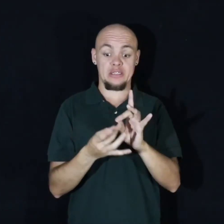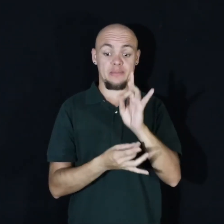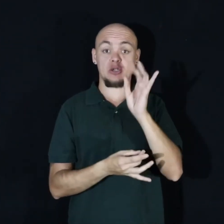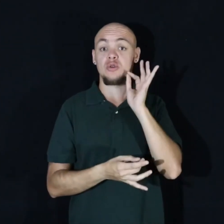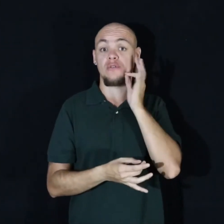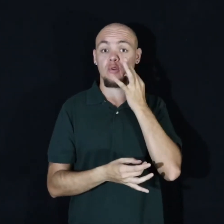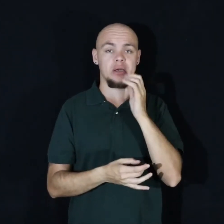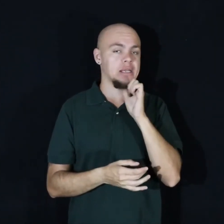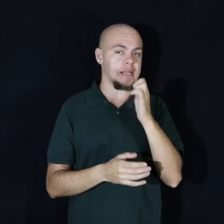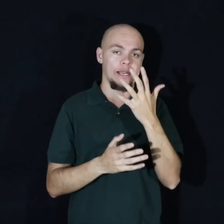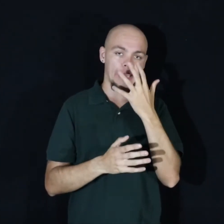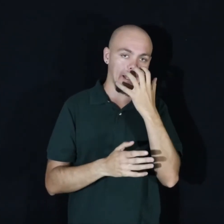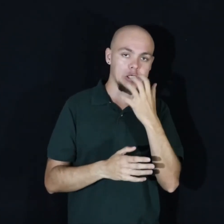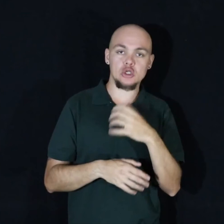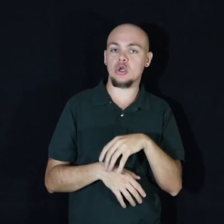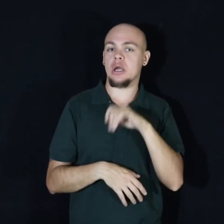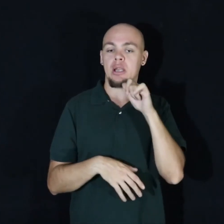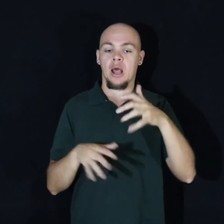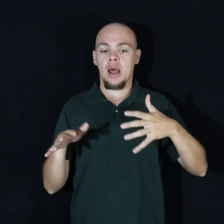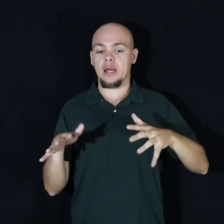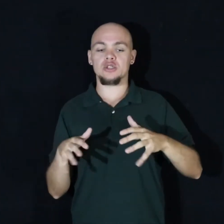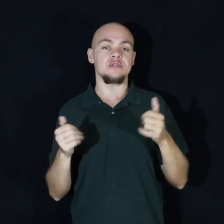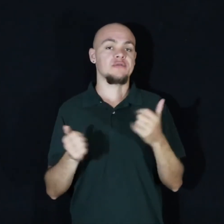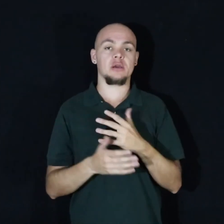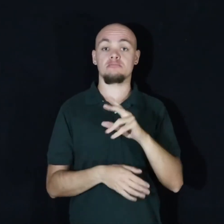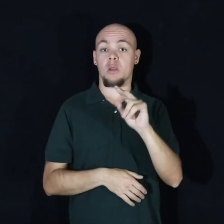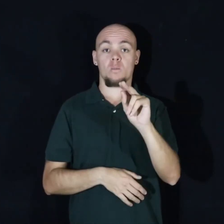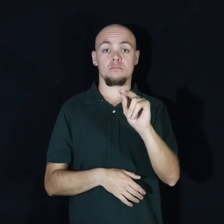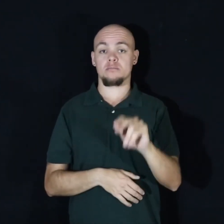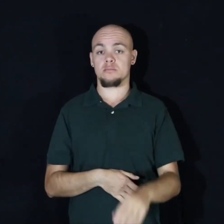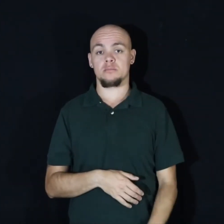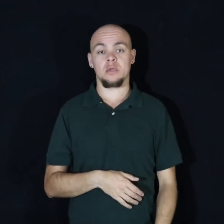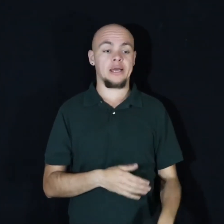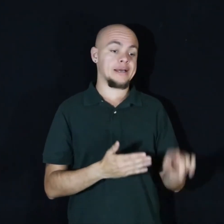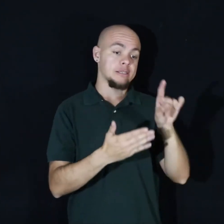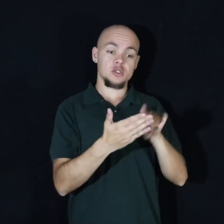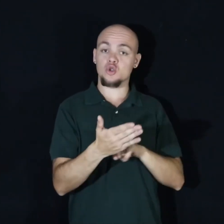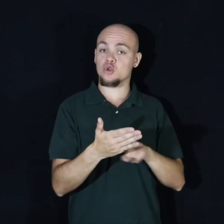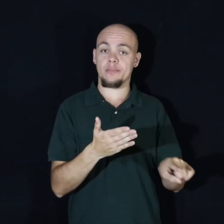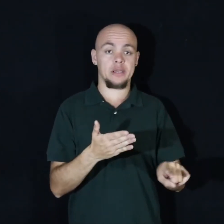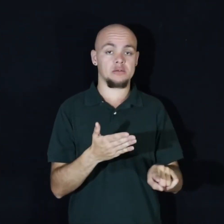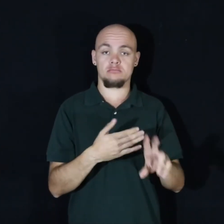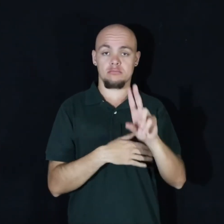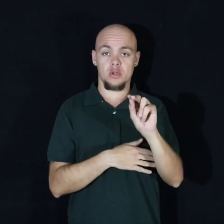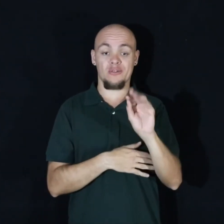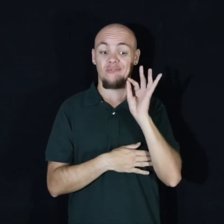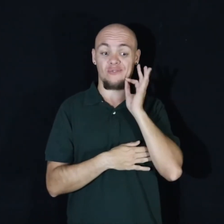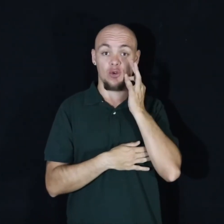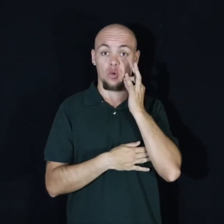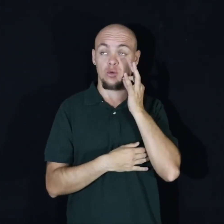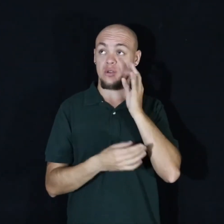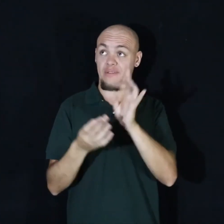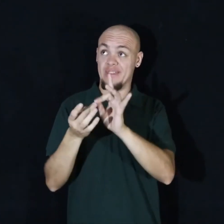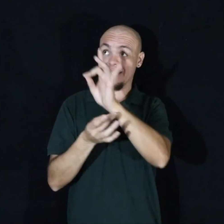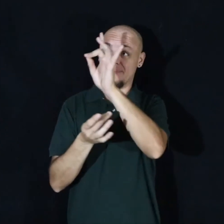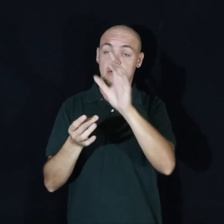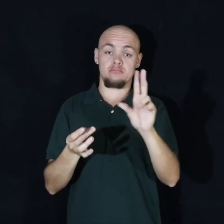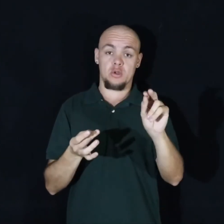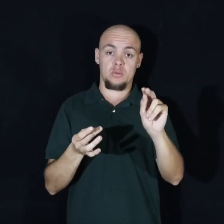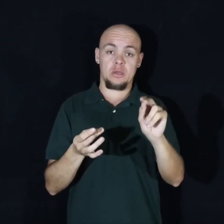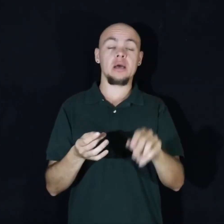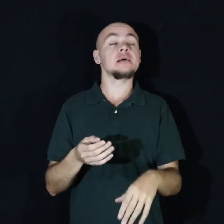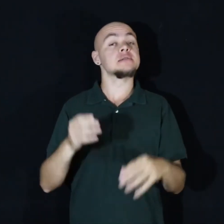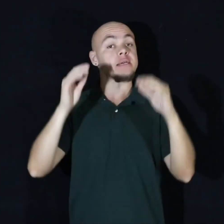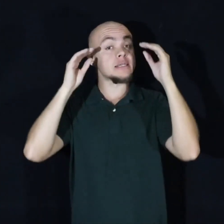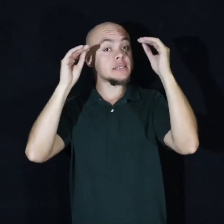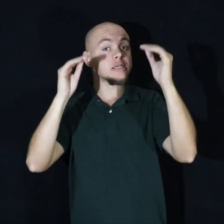fruit. Because the fruit of the Spirit is not anger and anxiousness and fear. It's not discrimination. That's